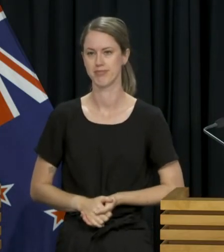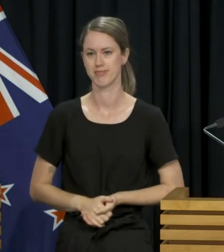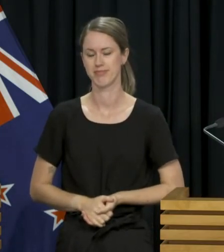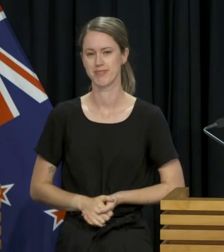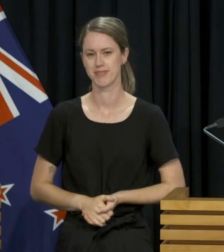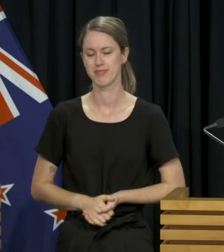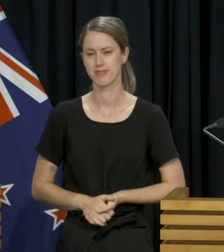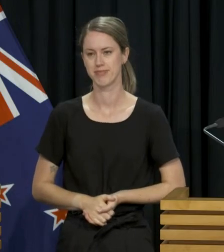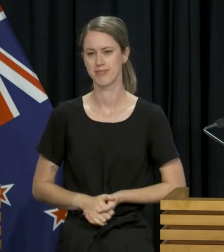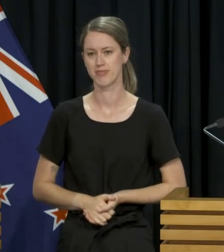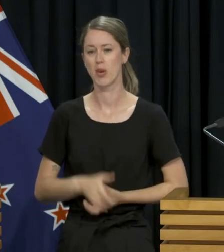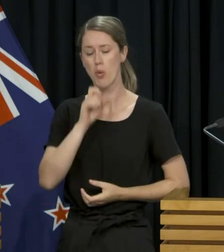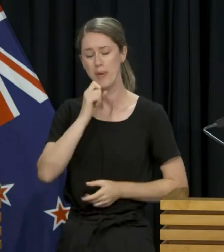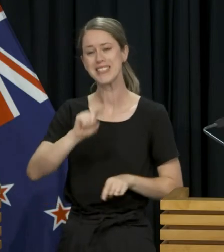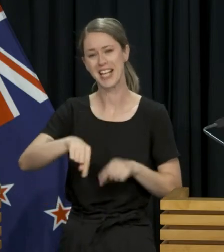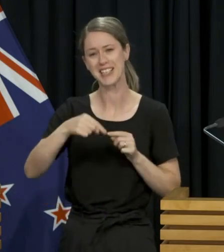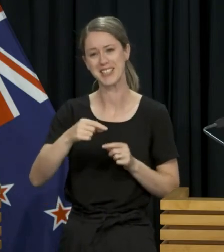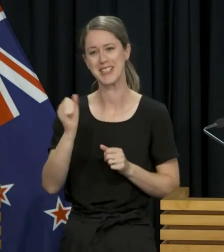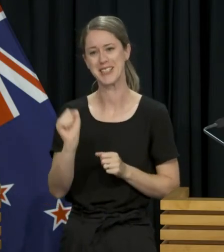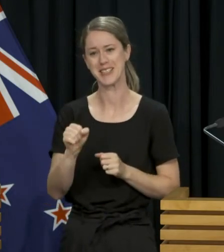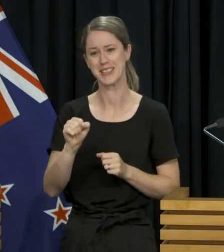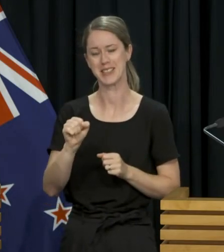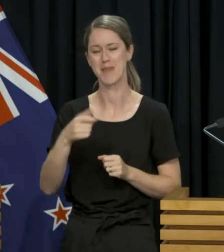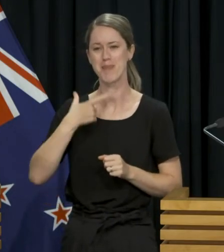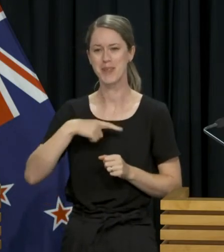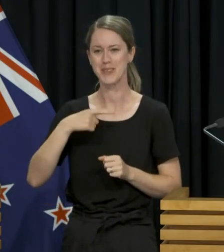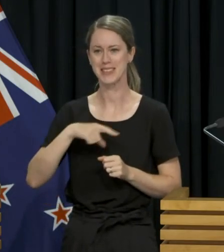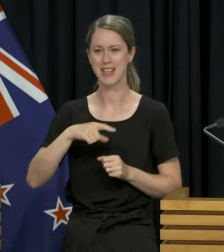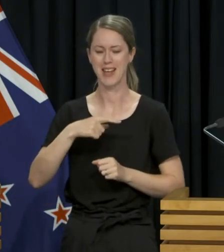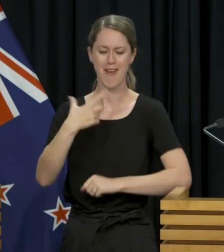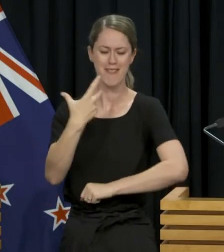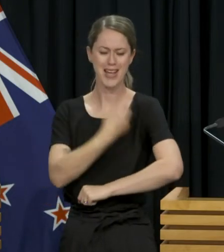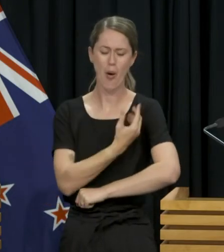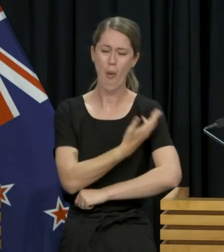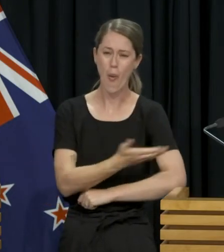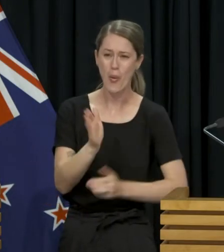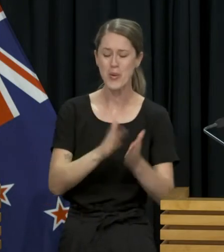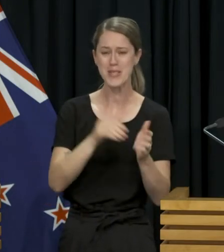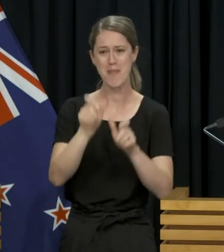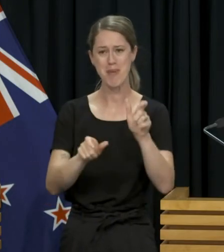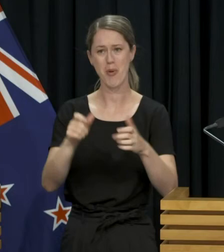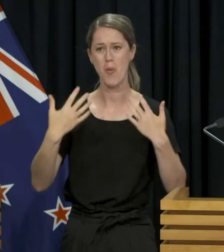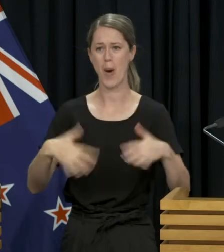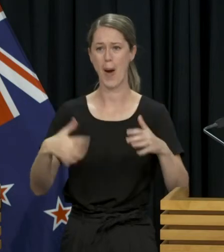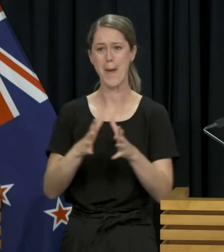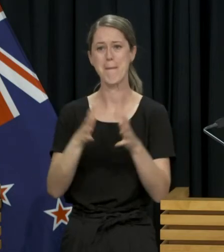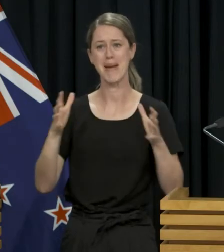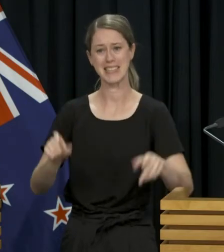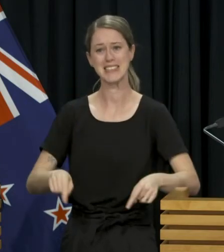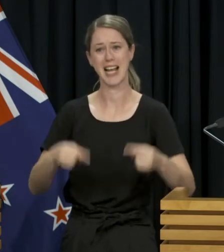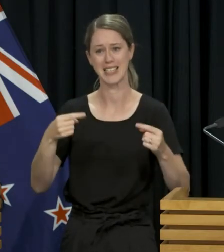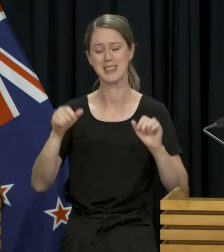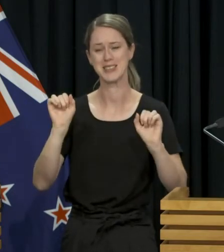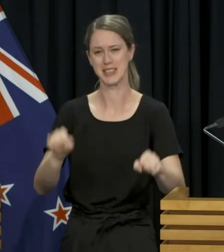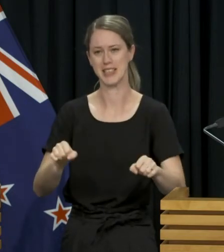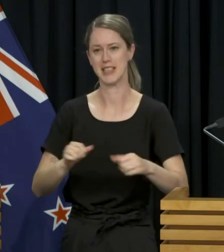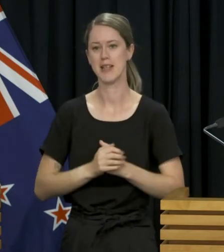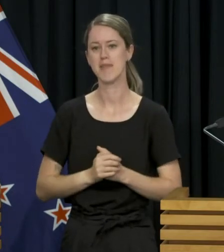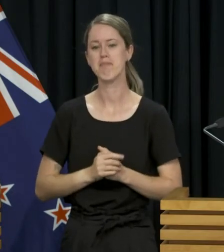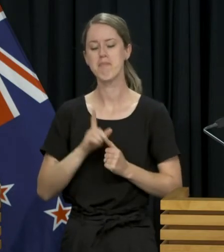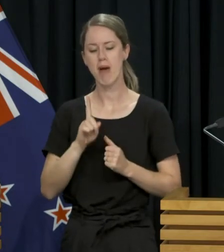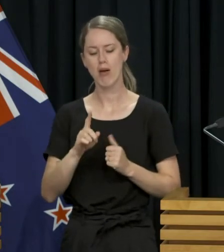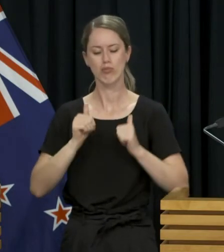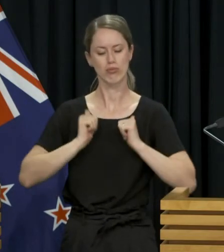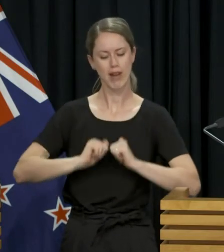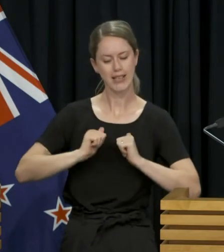challenges in logistics with something that is as big as this. It is the biggest vaccination campaign in New Zealand's history. But the systems